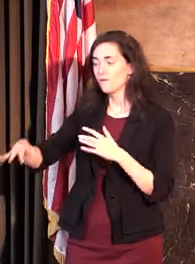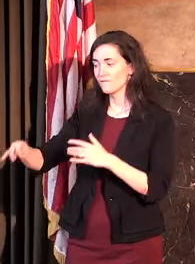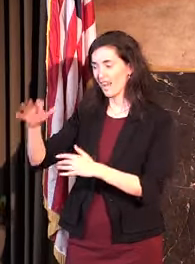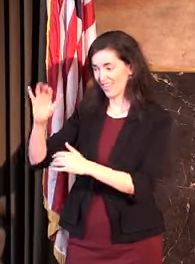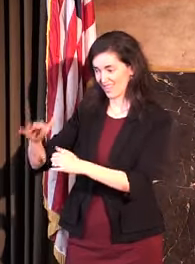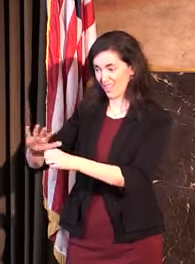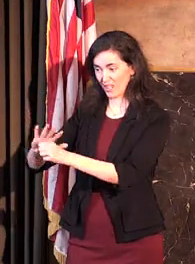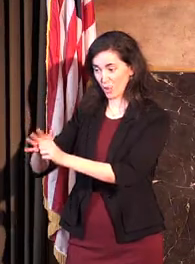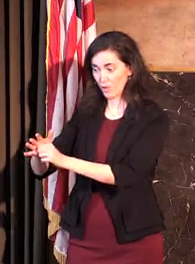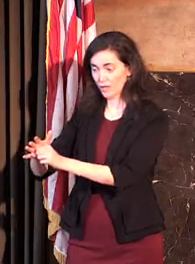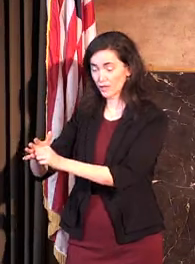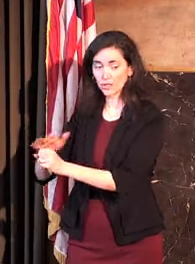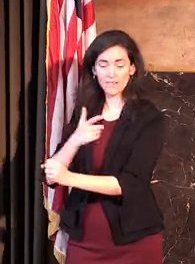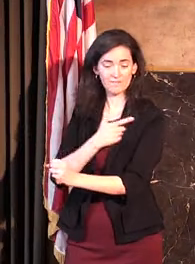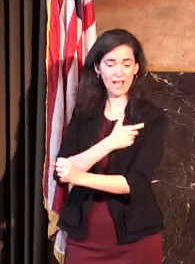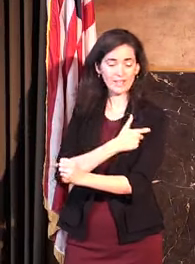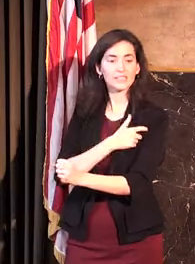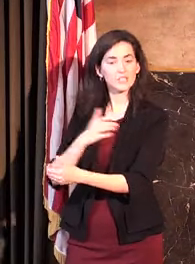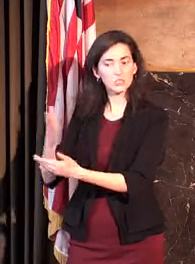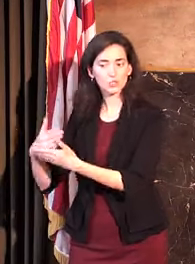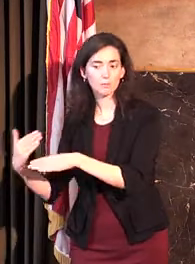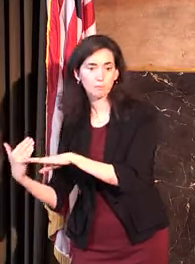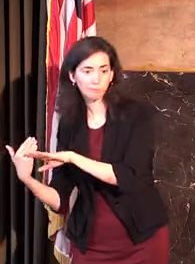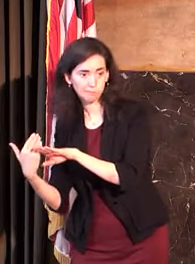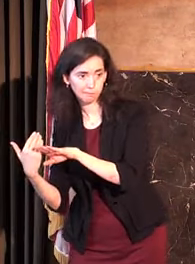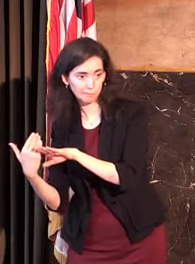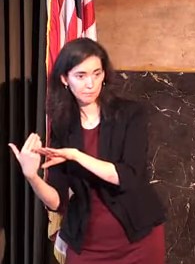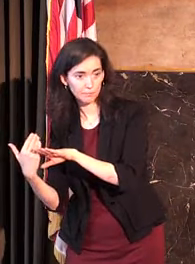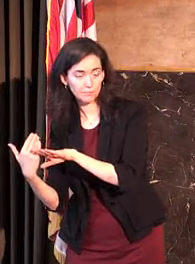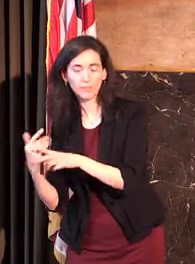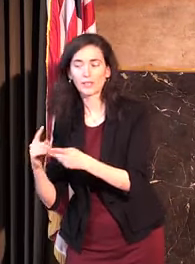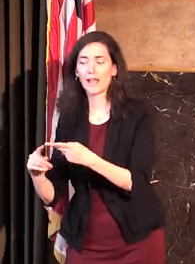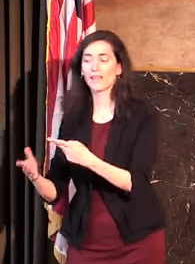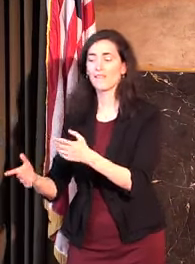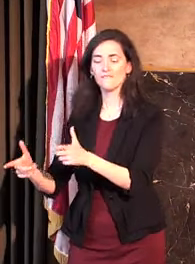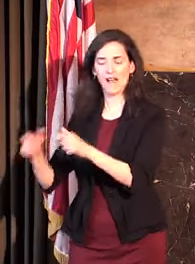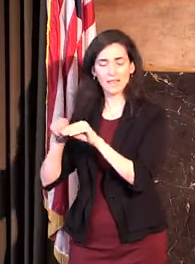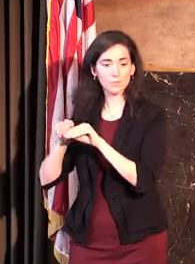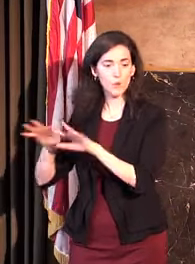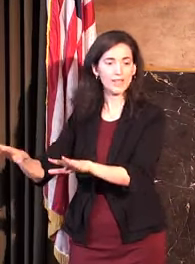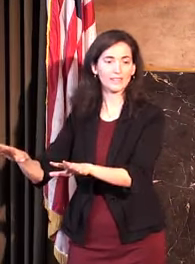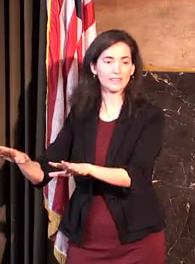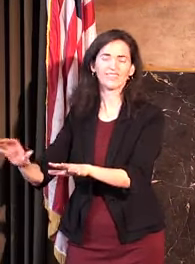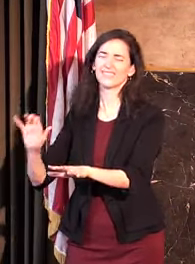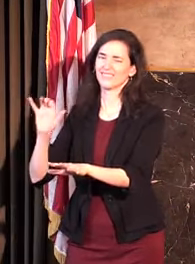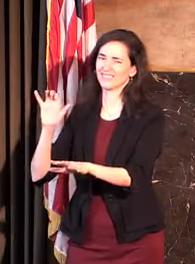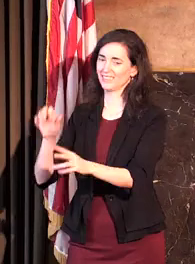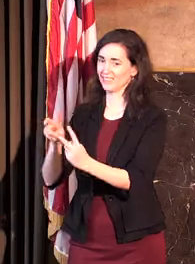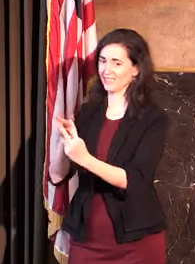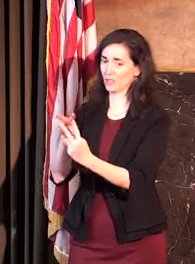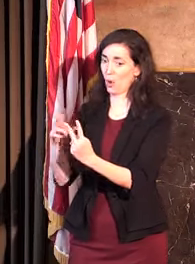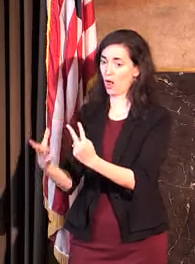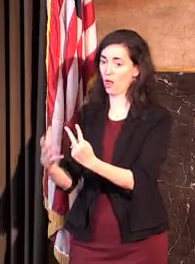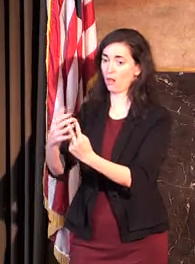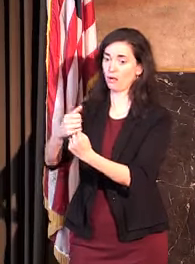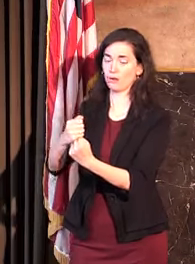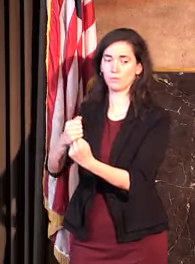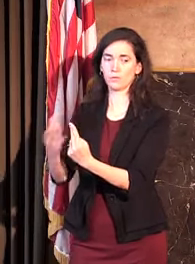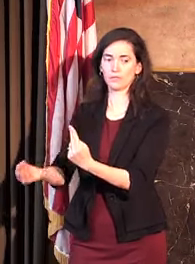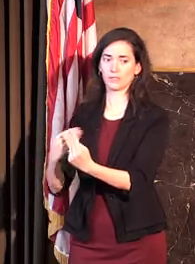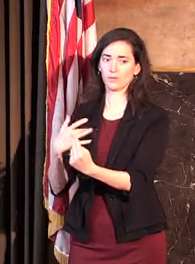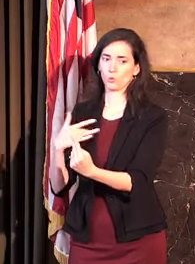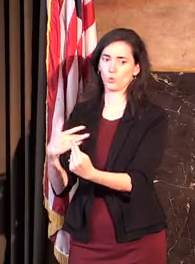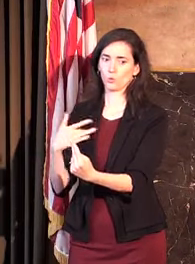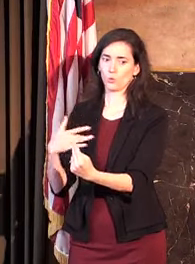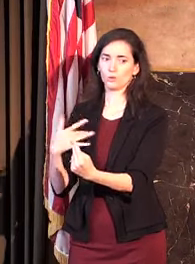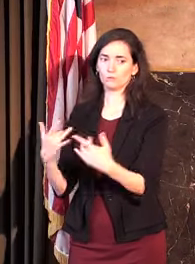to some degree to the protections we have, and more transmissible. I think that combination would certainly be cause for concern.